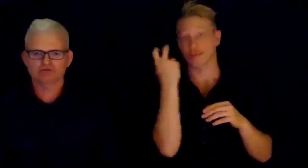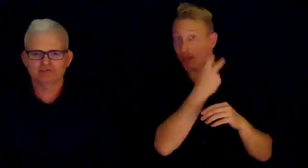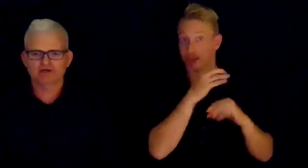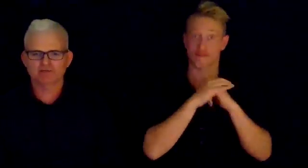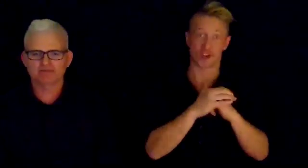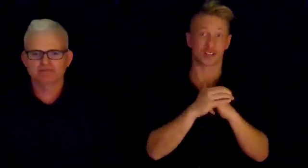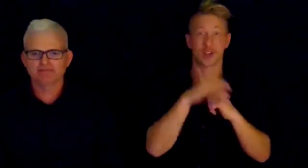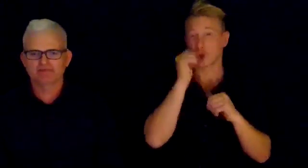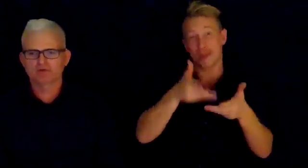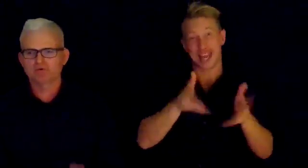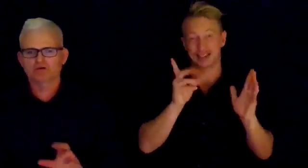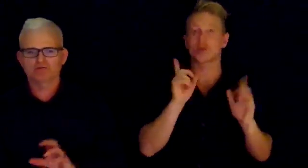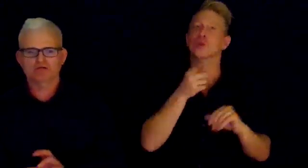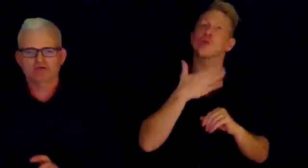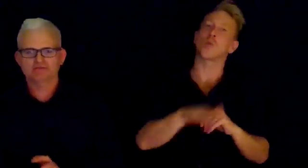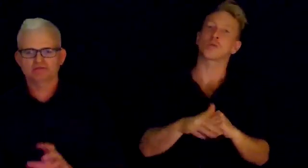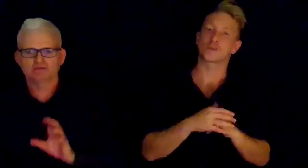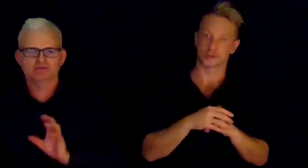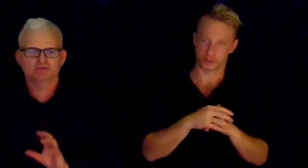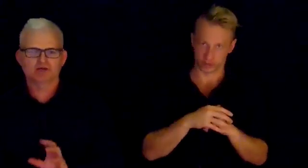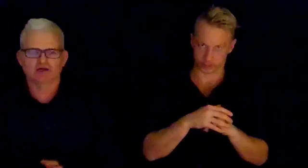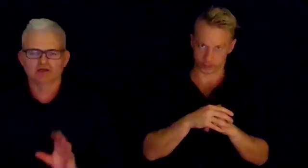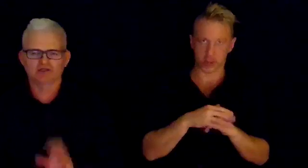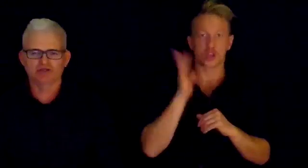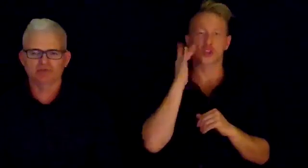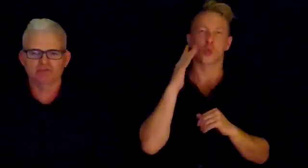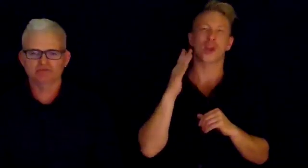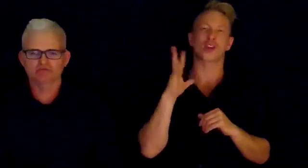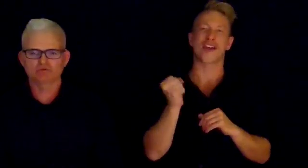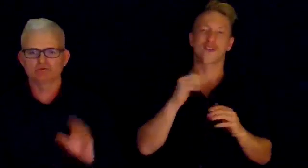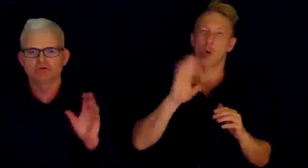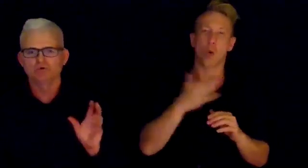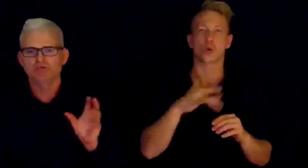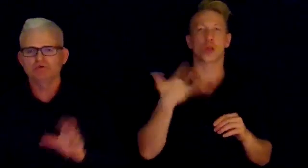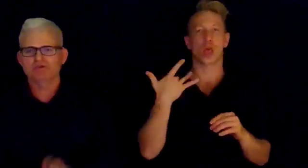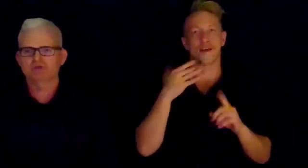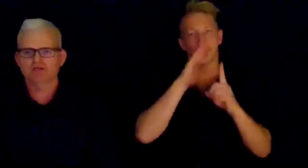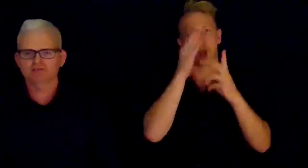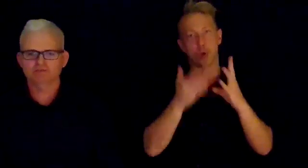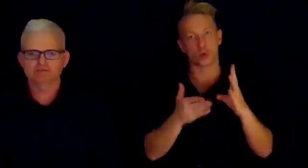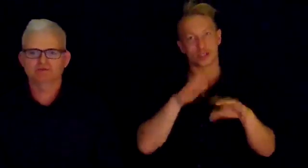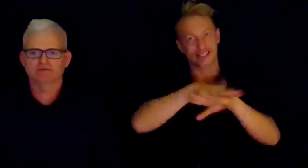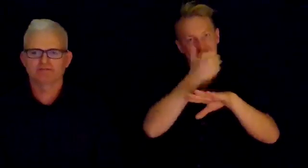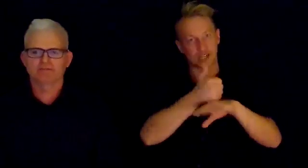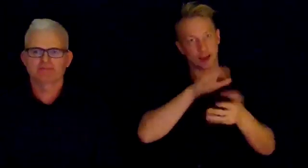you have your goals set up, all the comm guides, interpreters will be put in